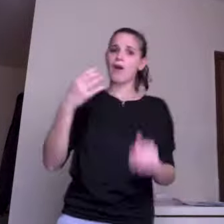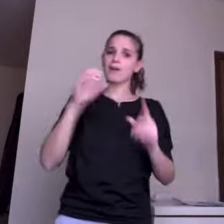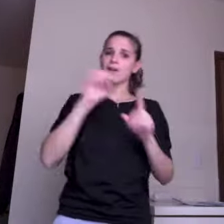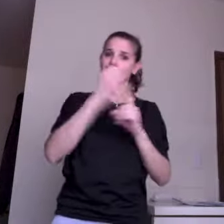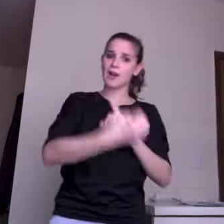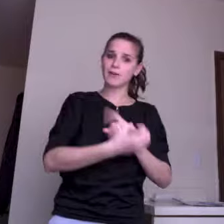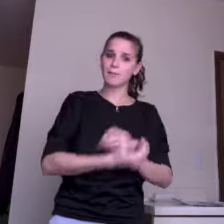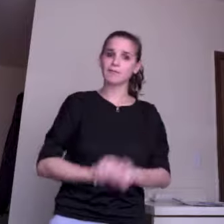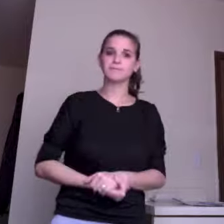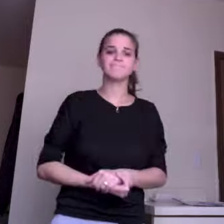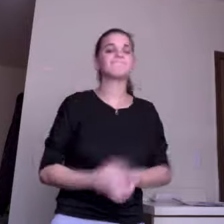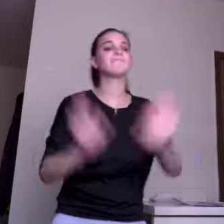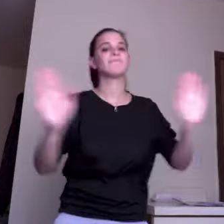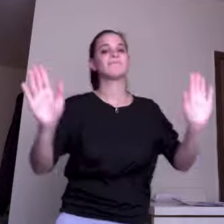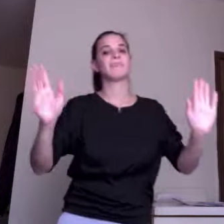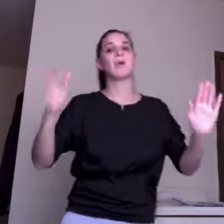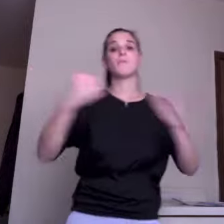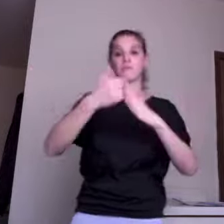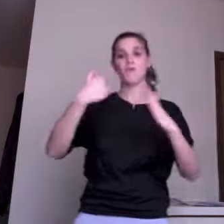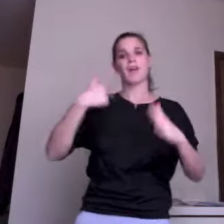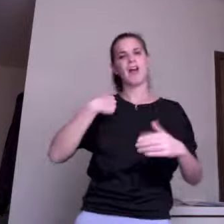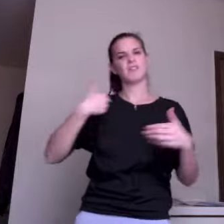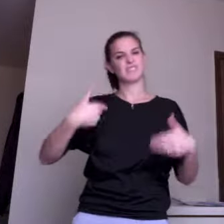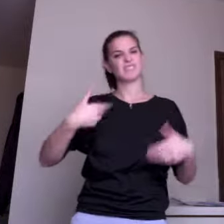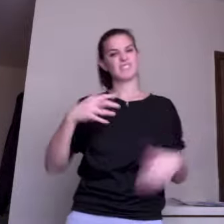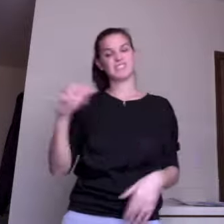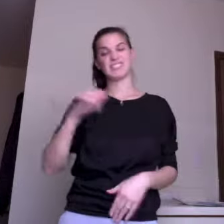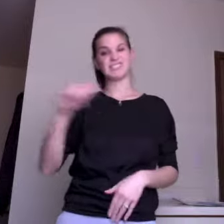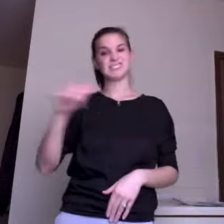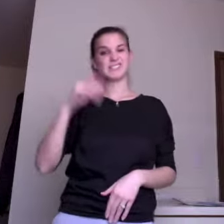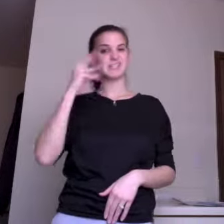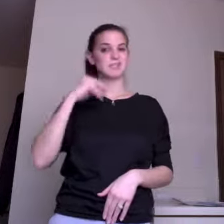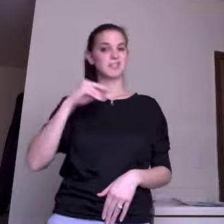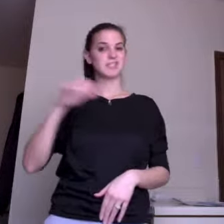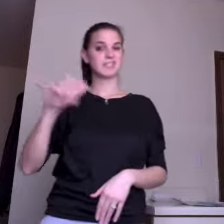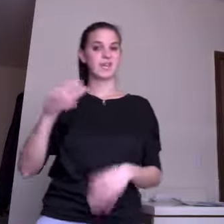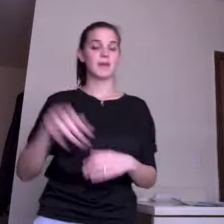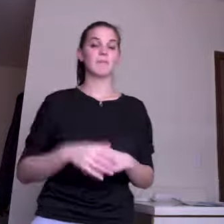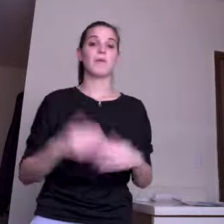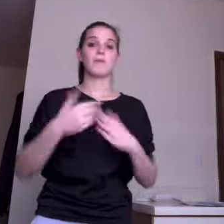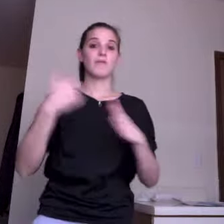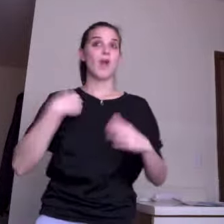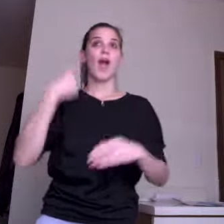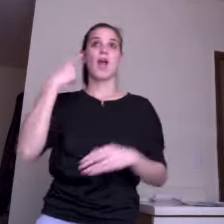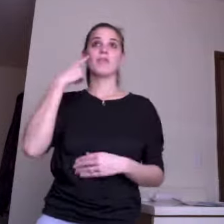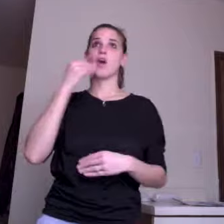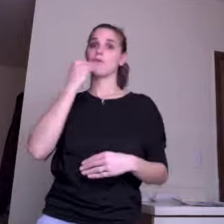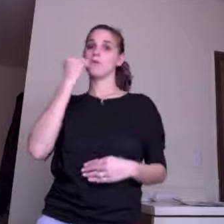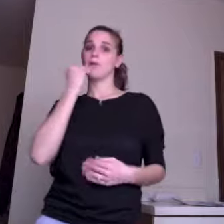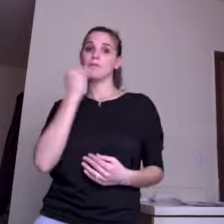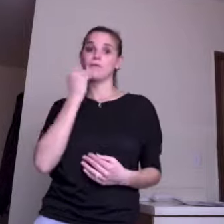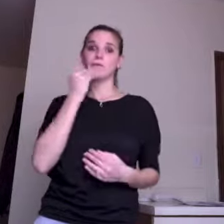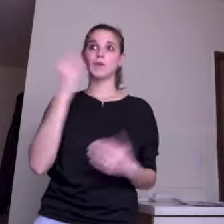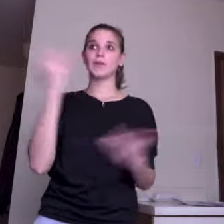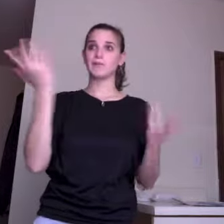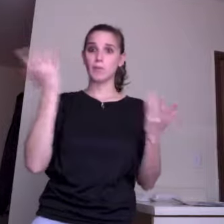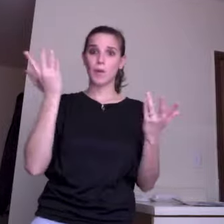them. I also used to think that all of our food came from these happy little farms where pigs rolled in mud and cows grazed on grass all